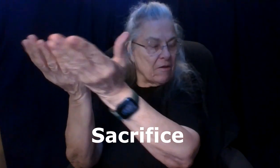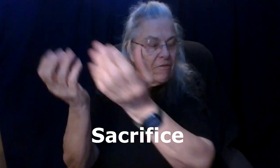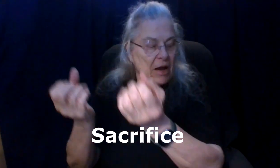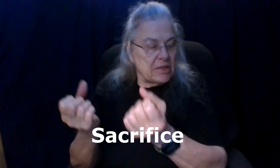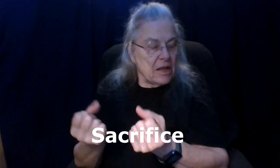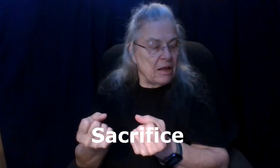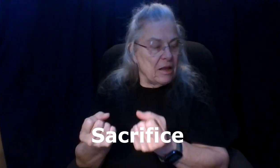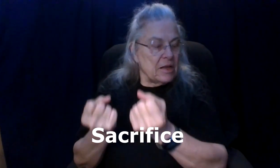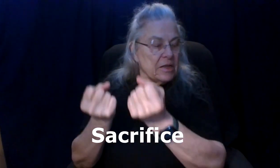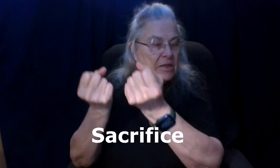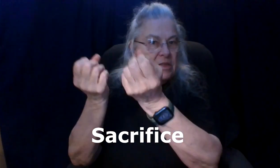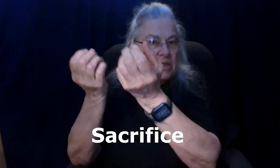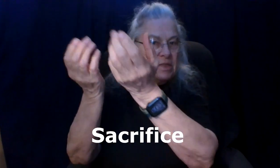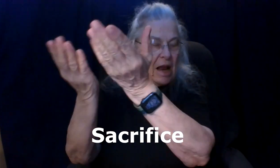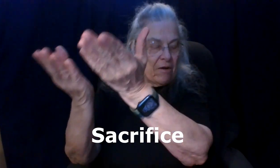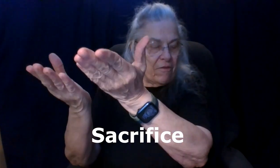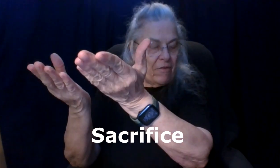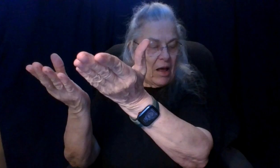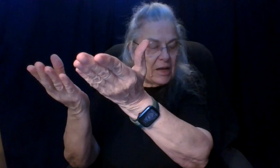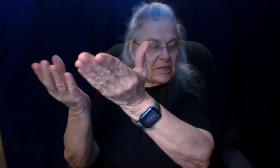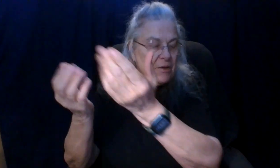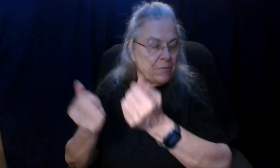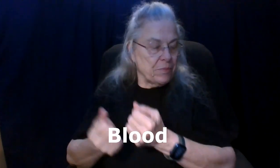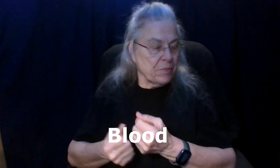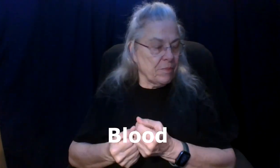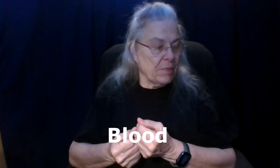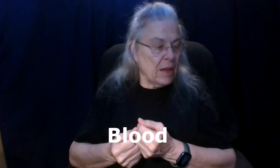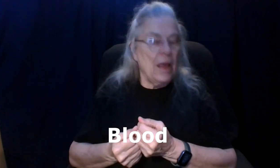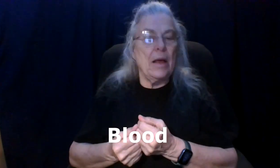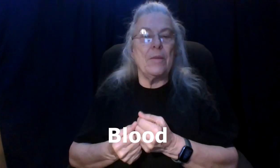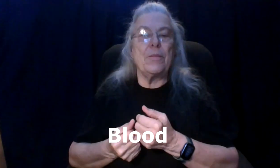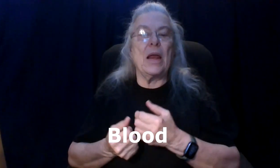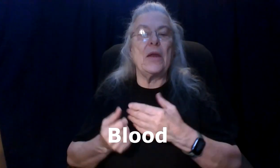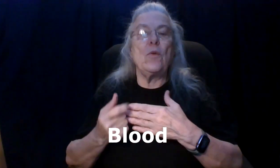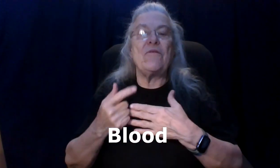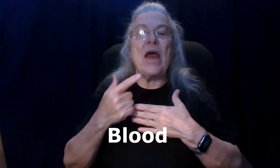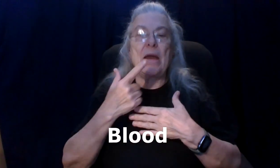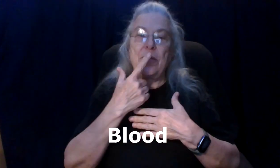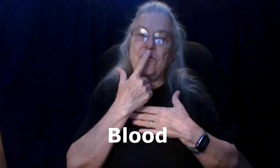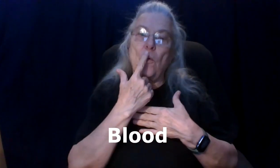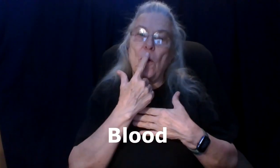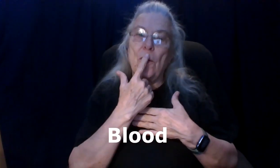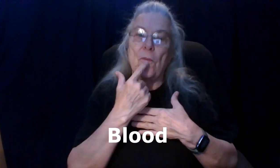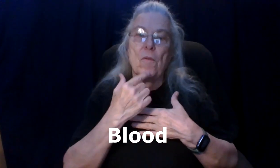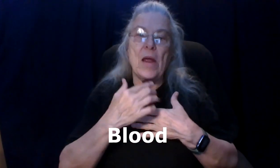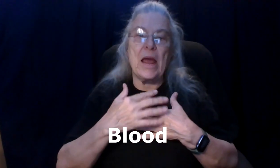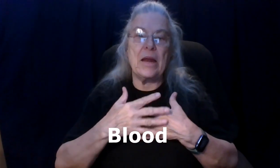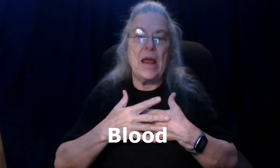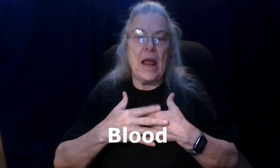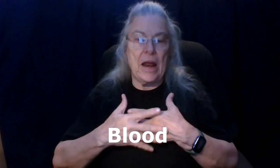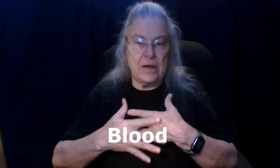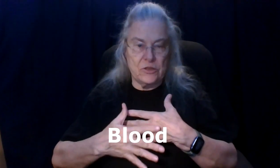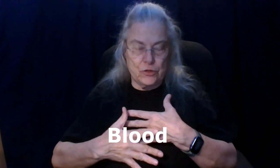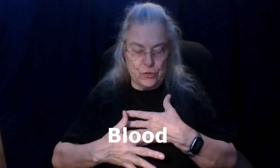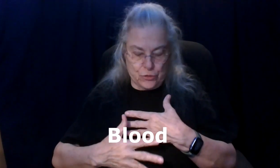sacrifice. Sacrifice. Blood we've had before, red, and it's